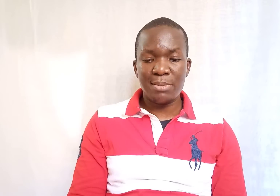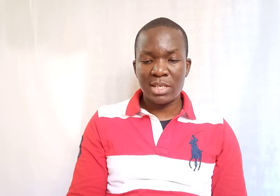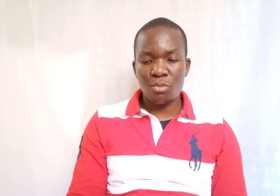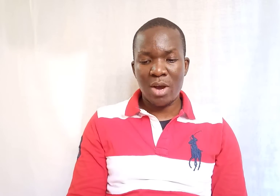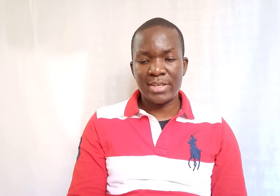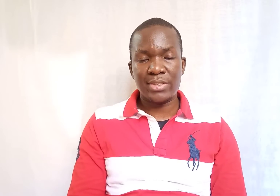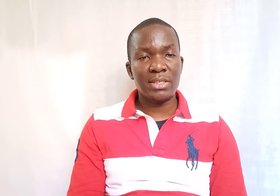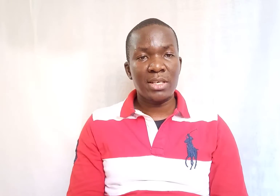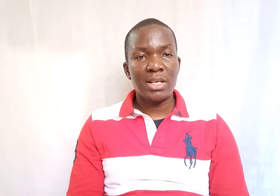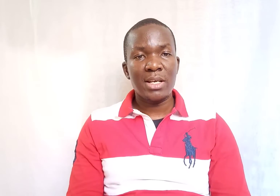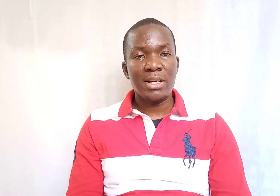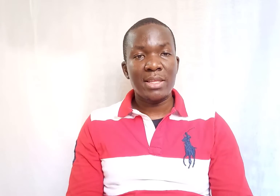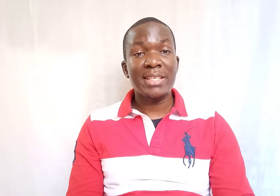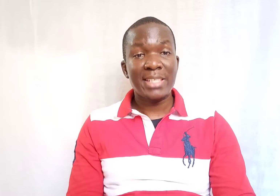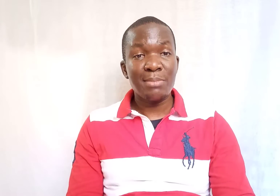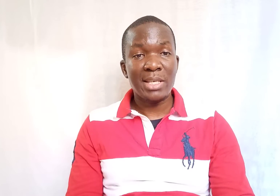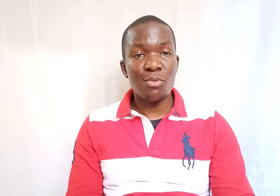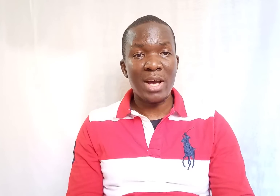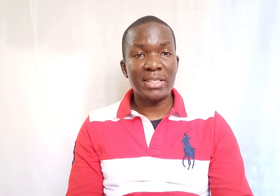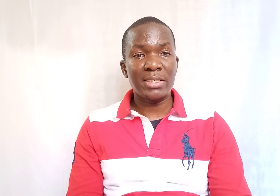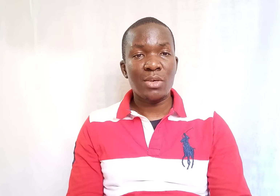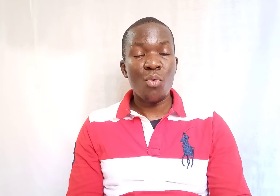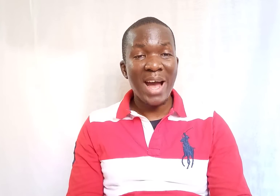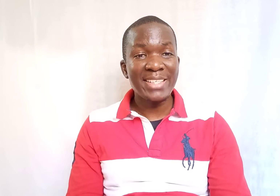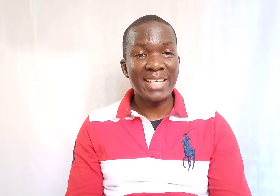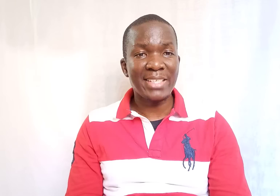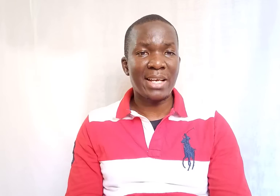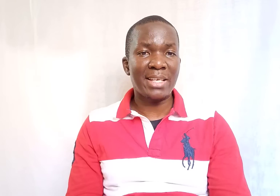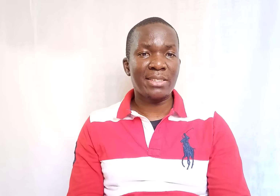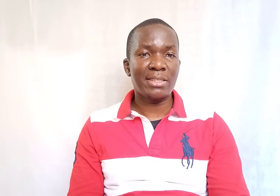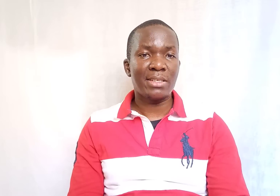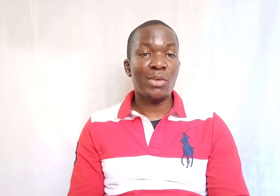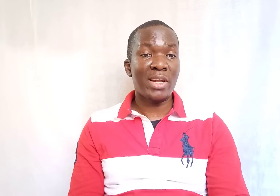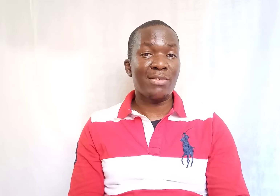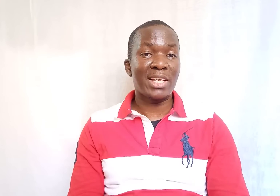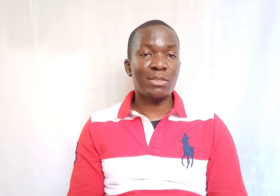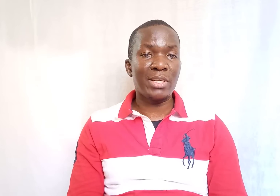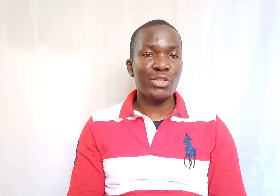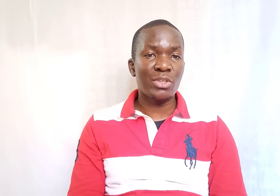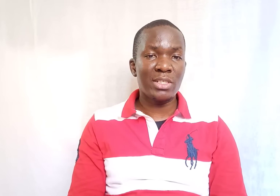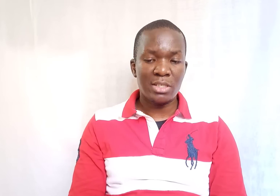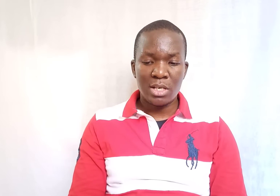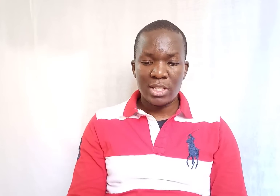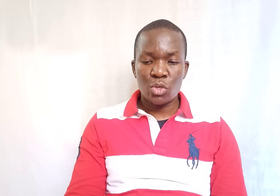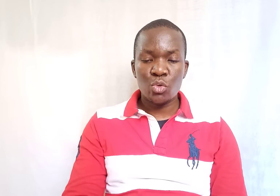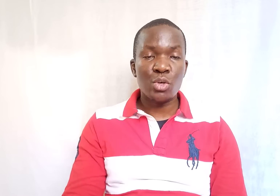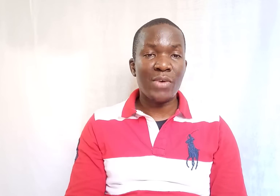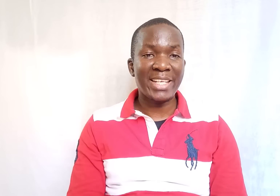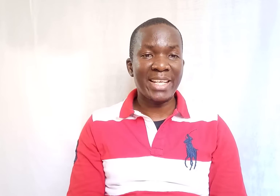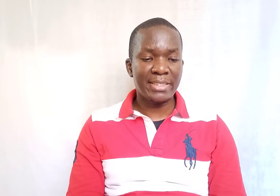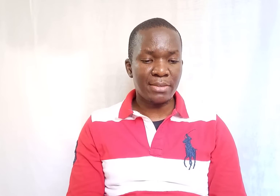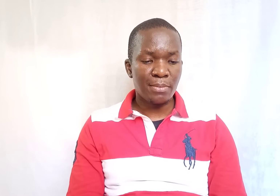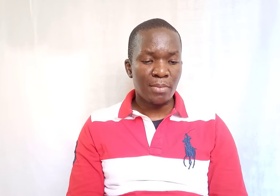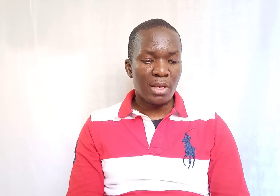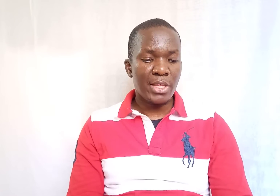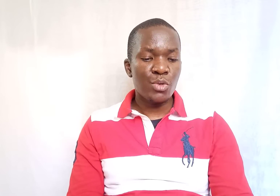same words. The same words. Words such as the one I've just mentioned, the use of unless, the use